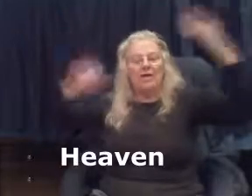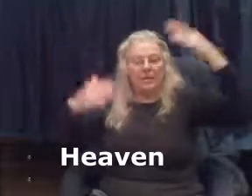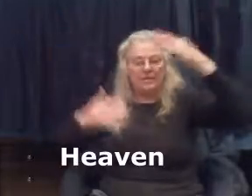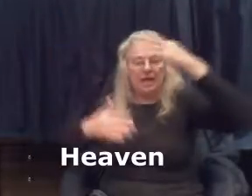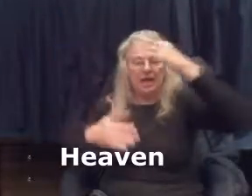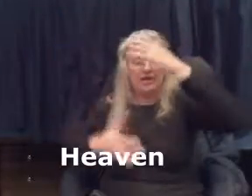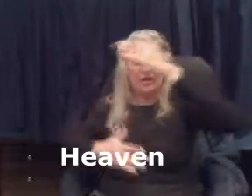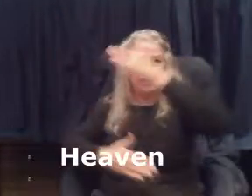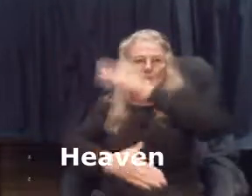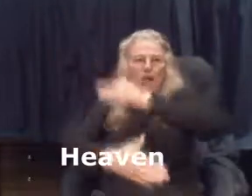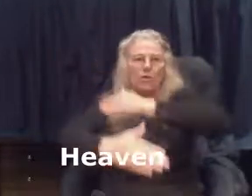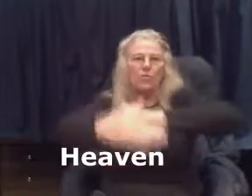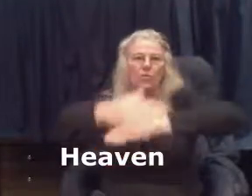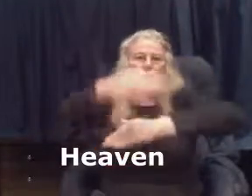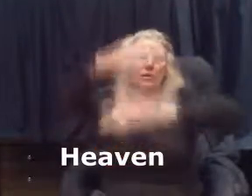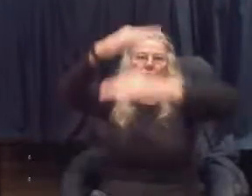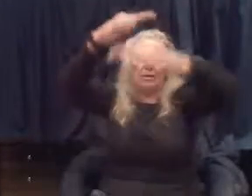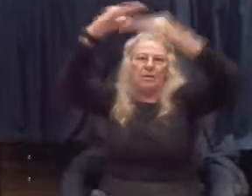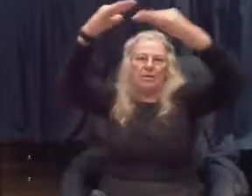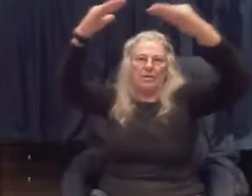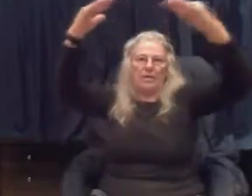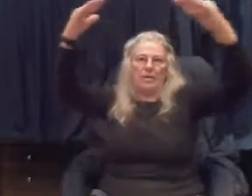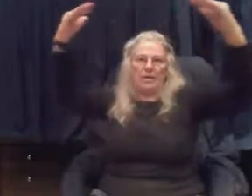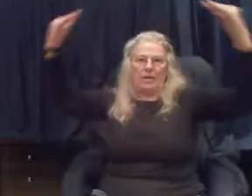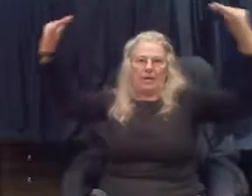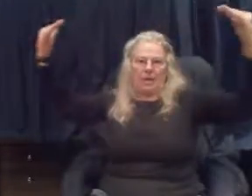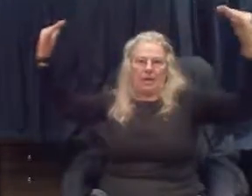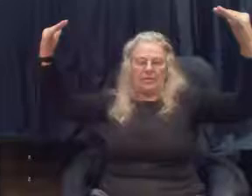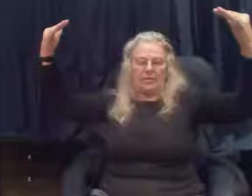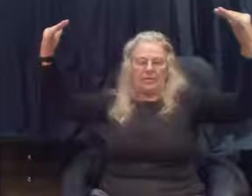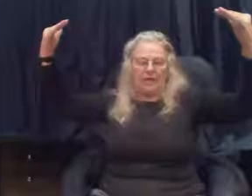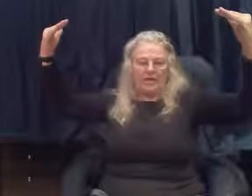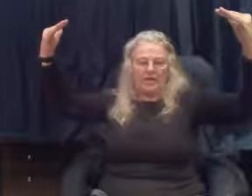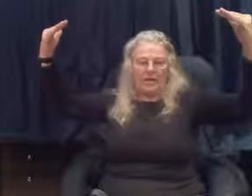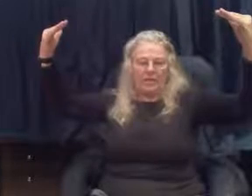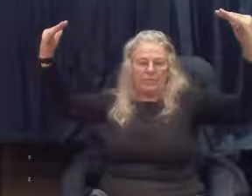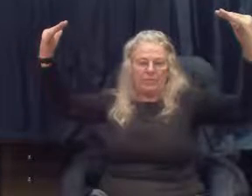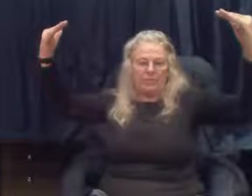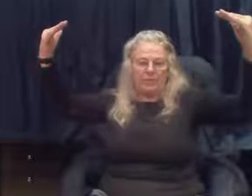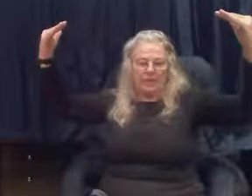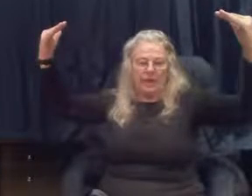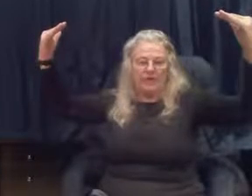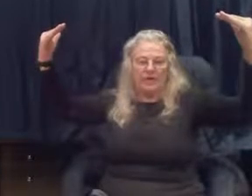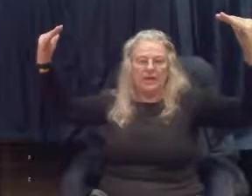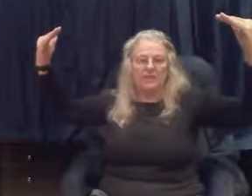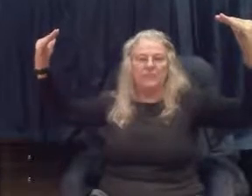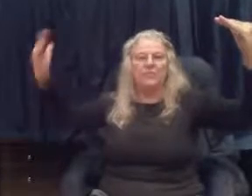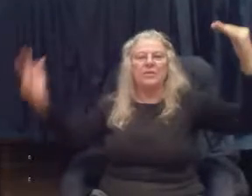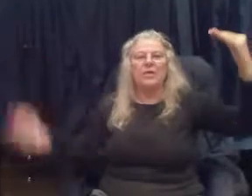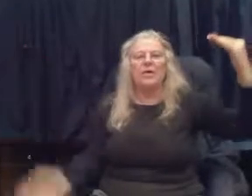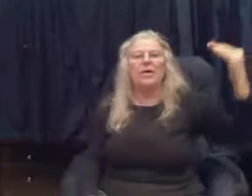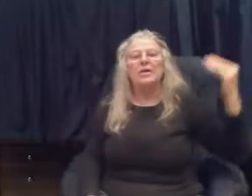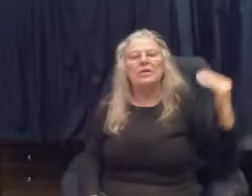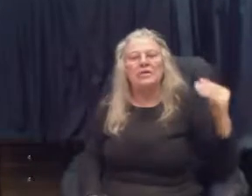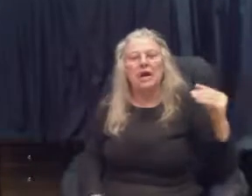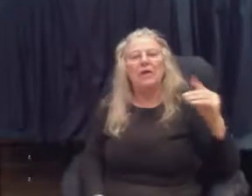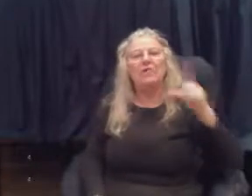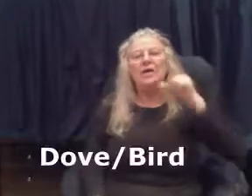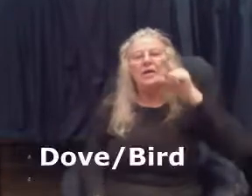that's heavenly. Roll it and then flatten it out. Heavenly. Dove is